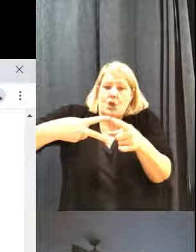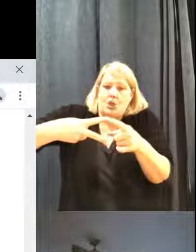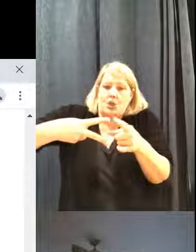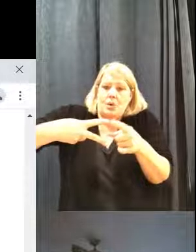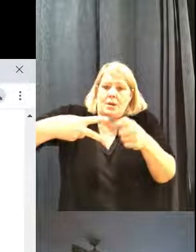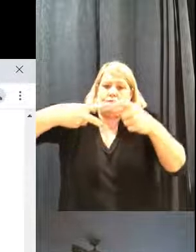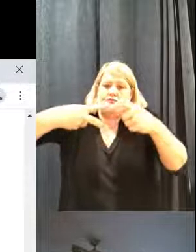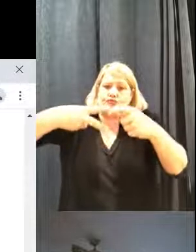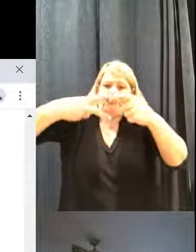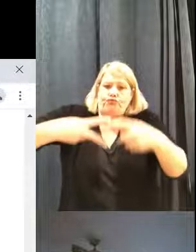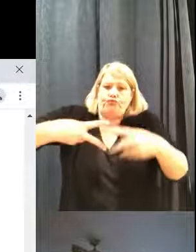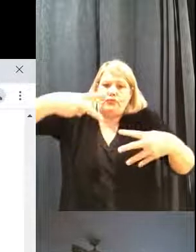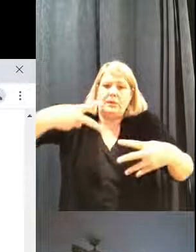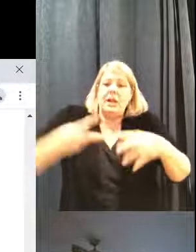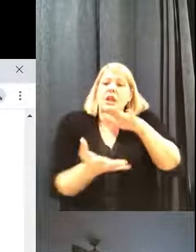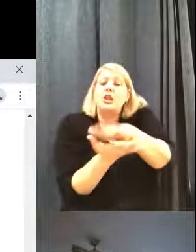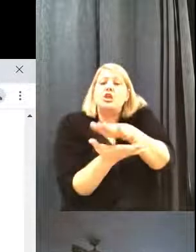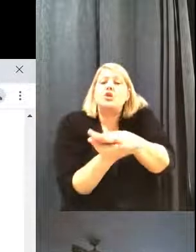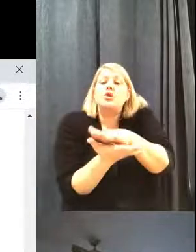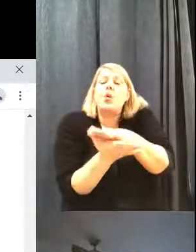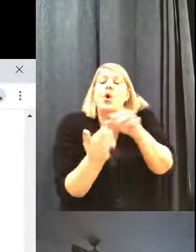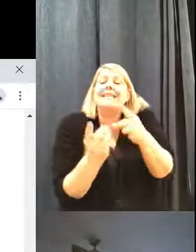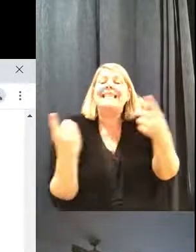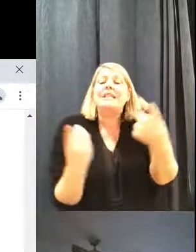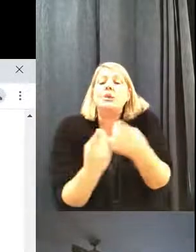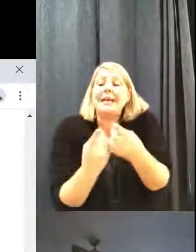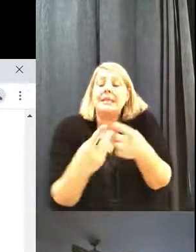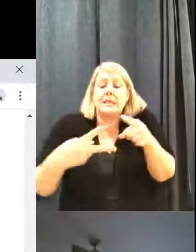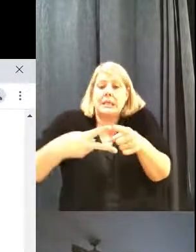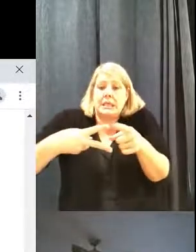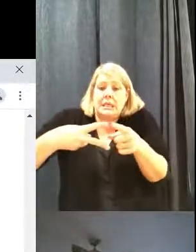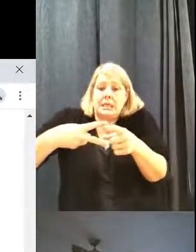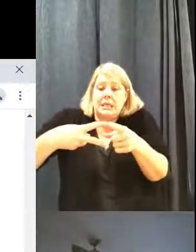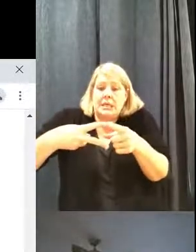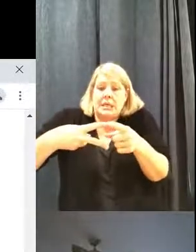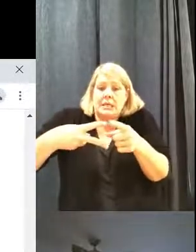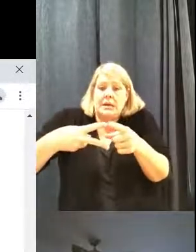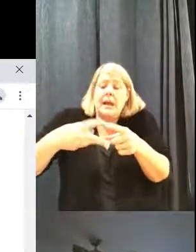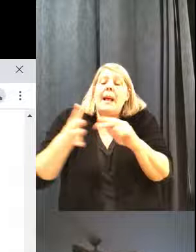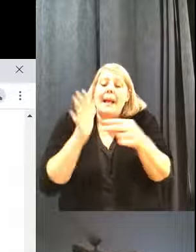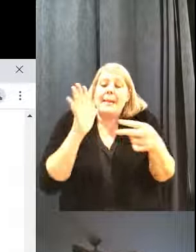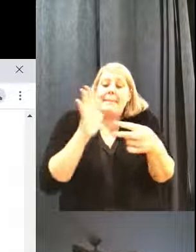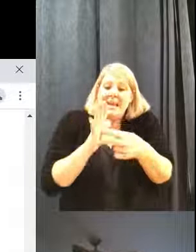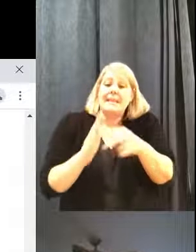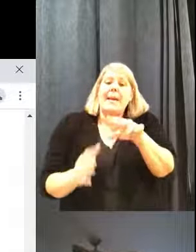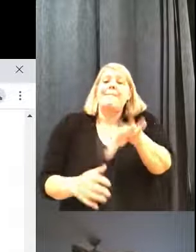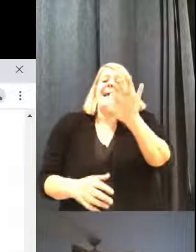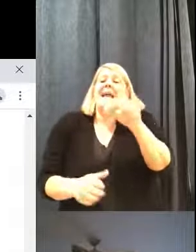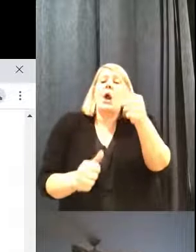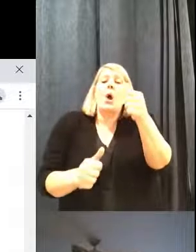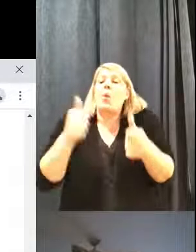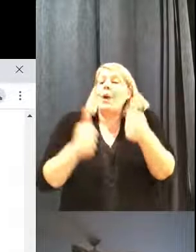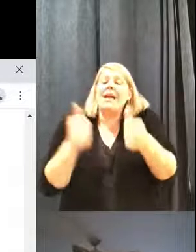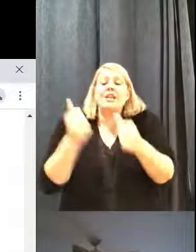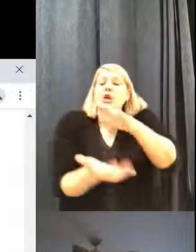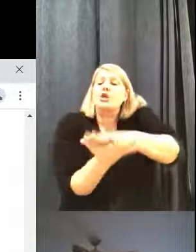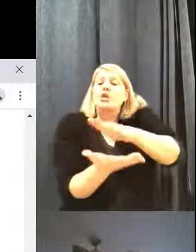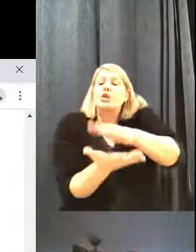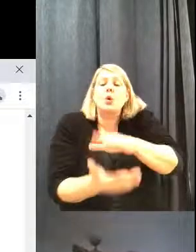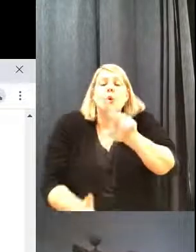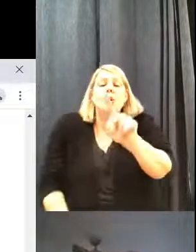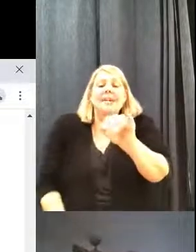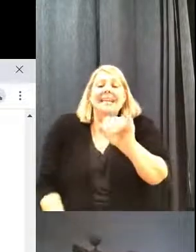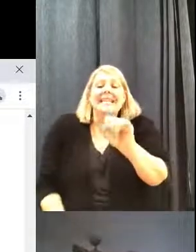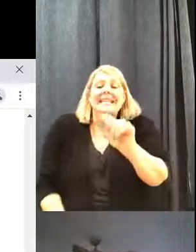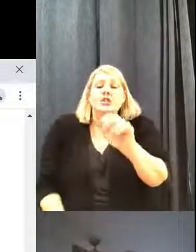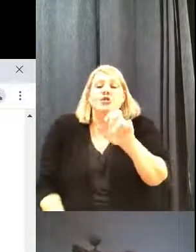for the school district. So the individual will need to come here and choose which school district or which LEA they